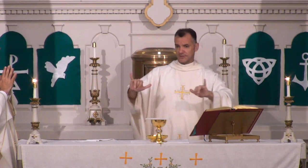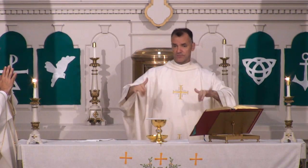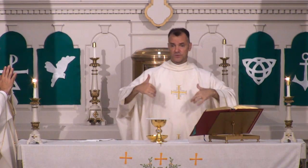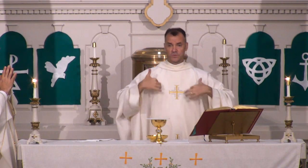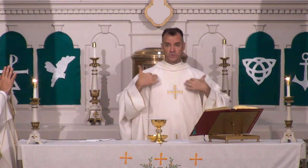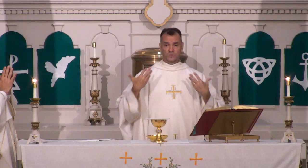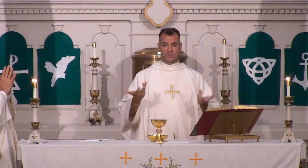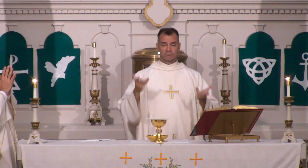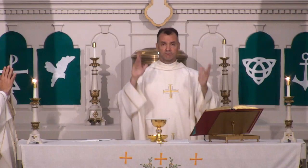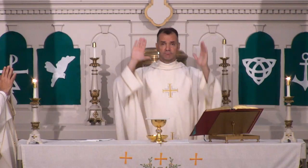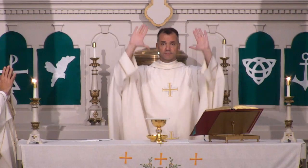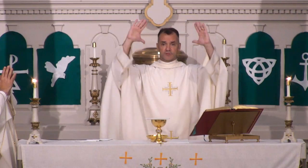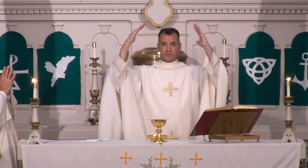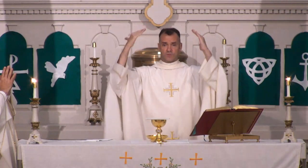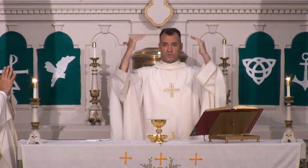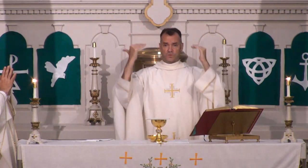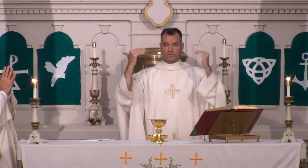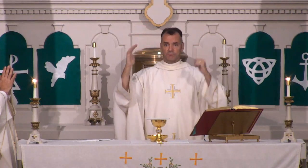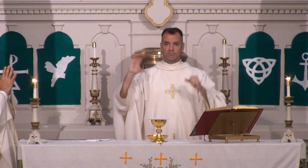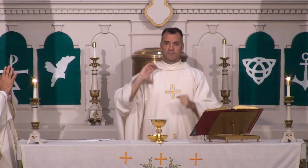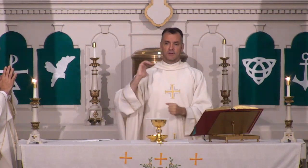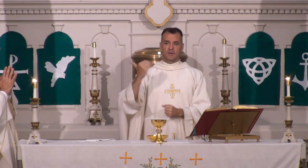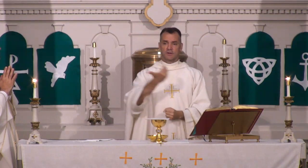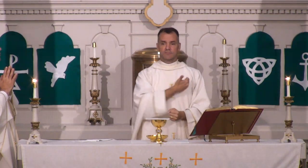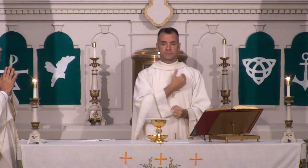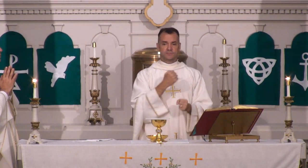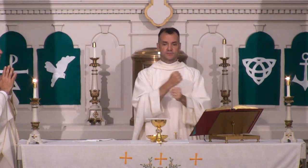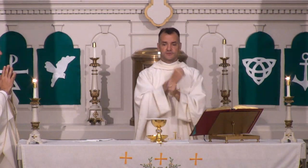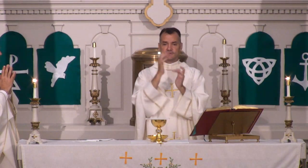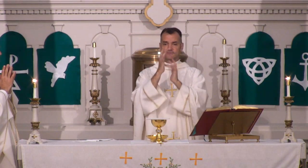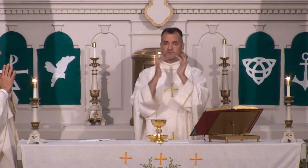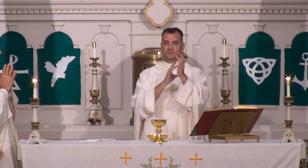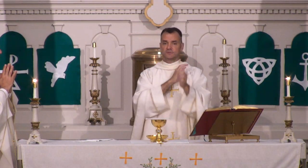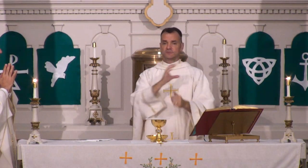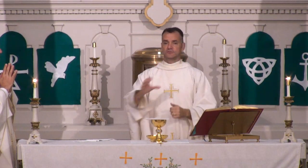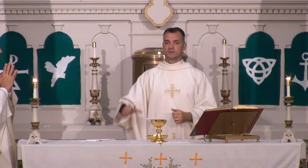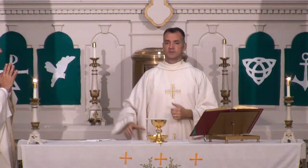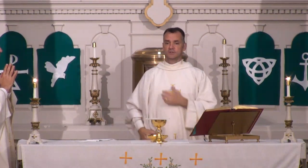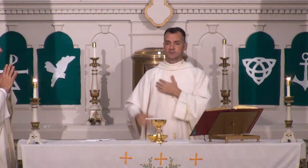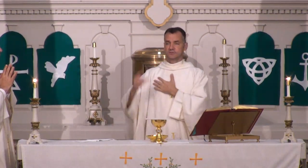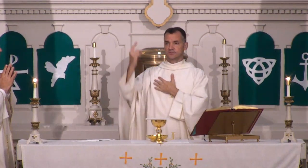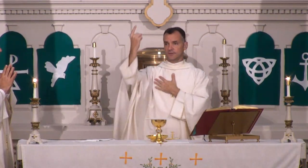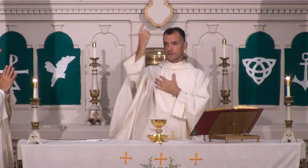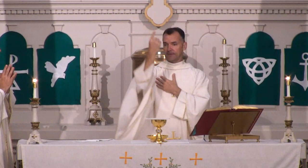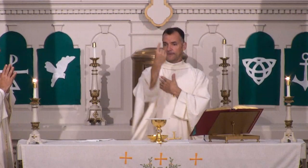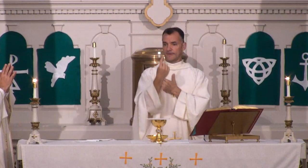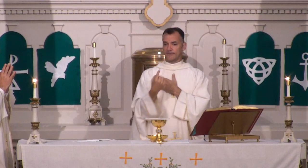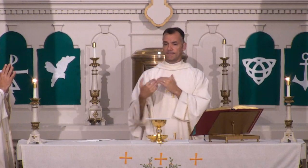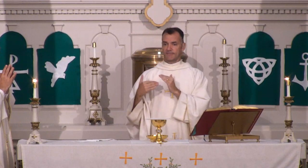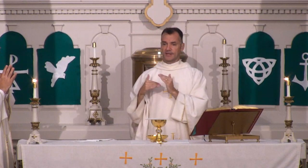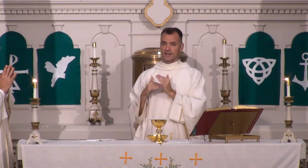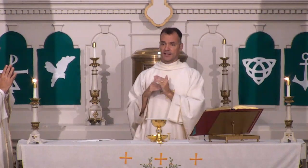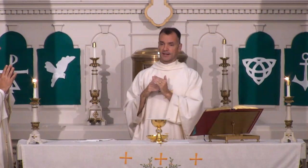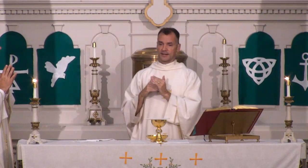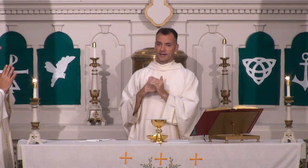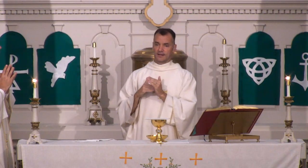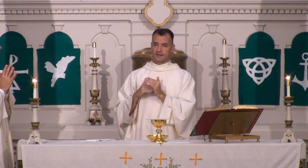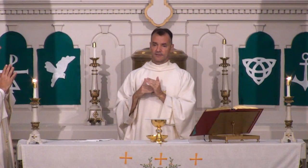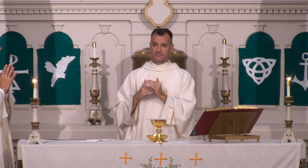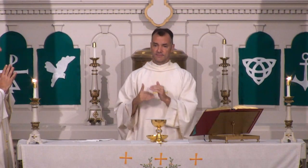may be always free from sin and safe from all distress, as we await the blessed hope and the coming of our Savior, Jesus